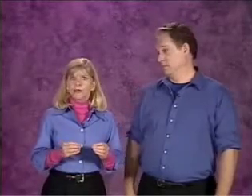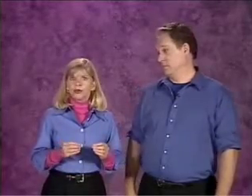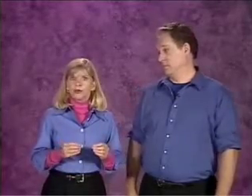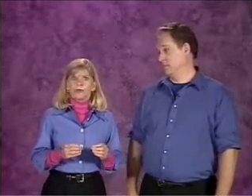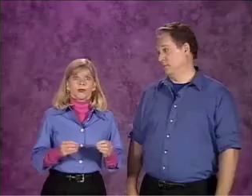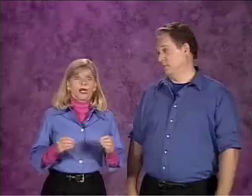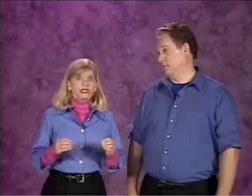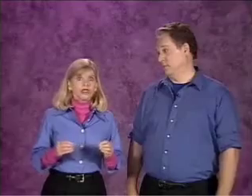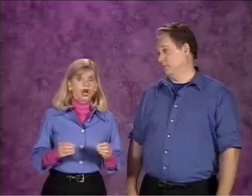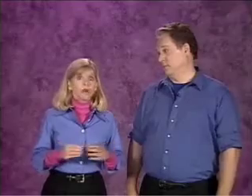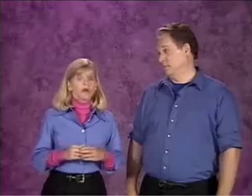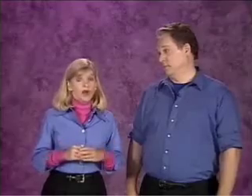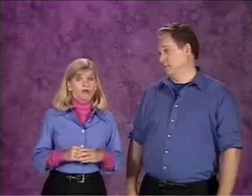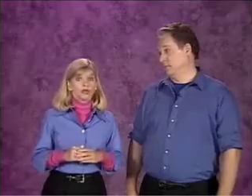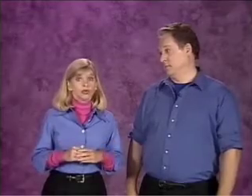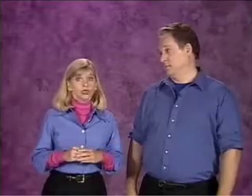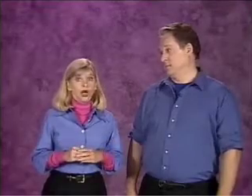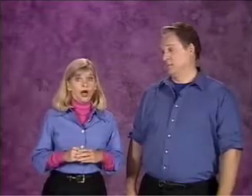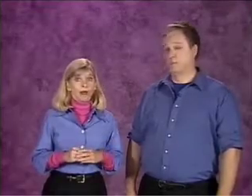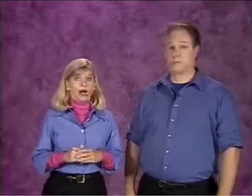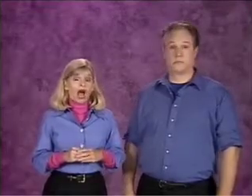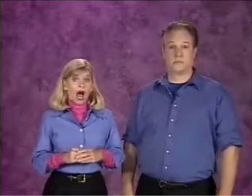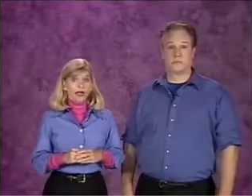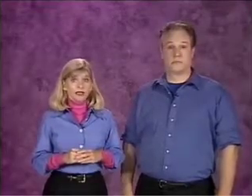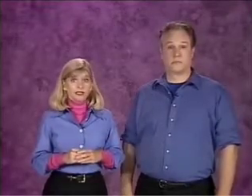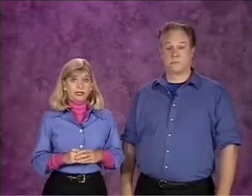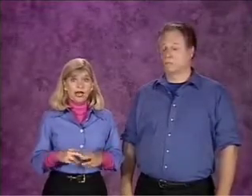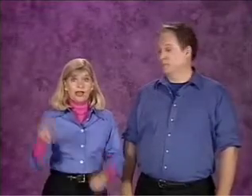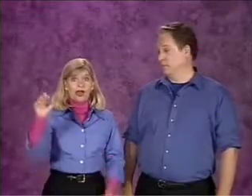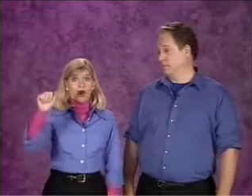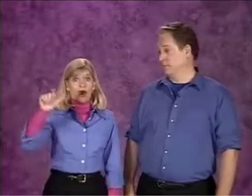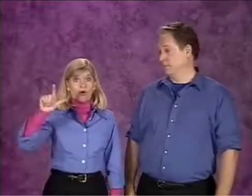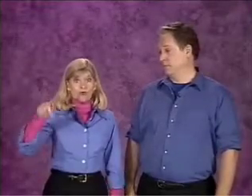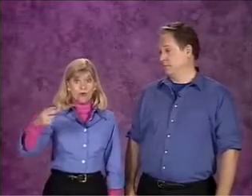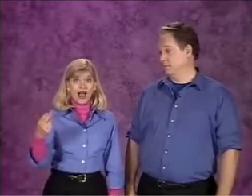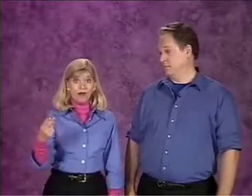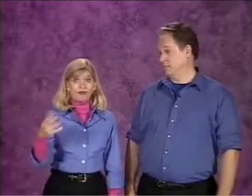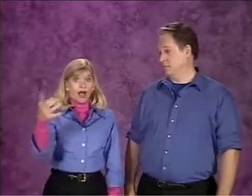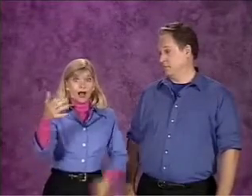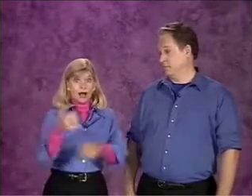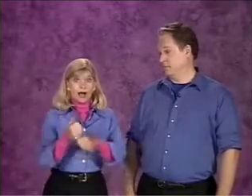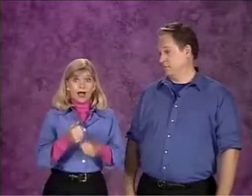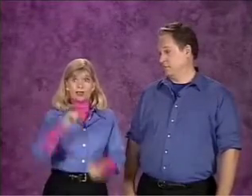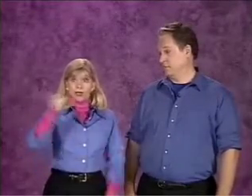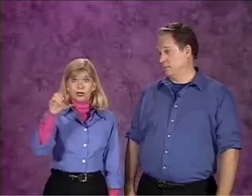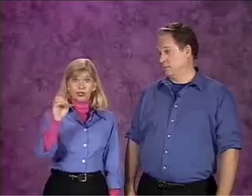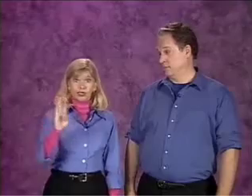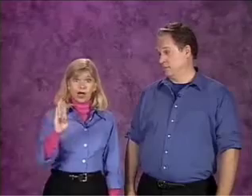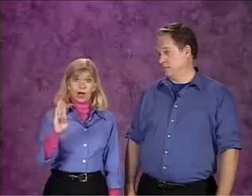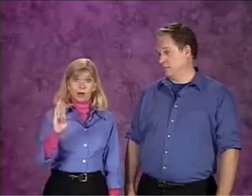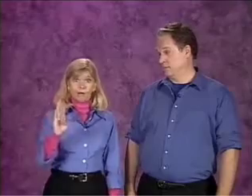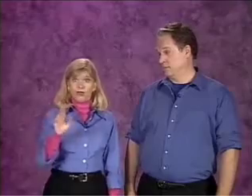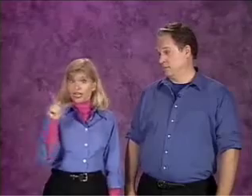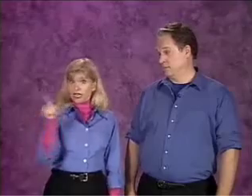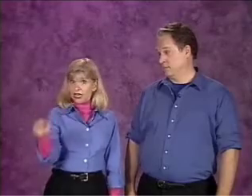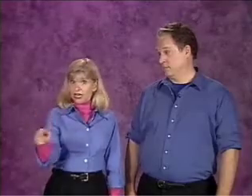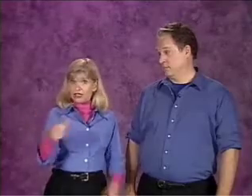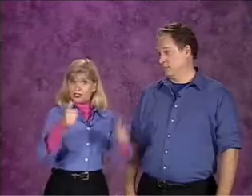example, let's talk about Ralph's new job. I can say, Ralph got a job. He's